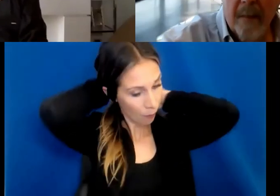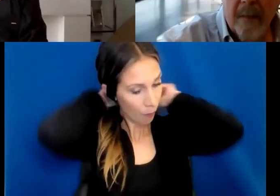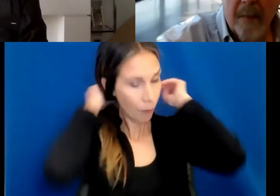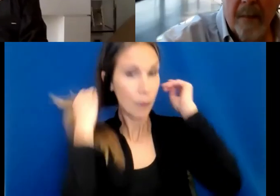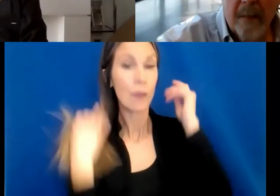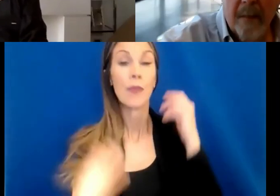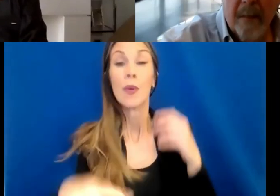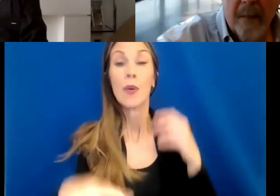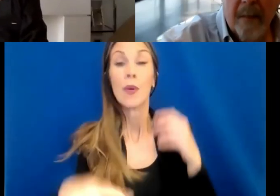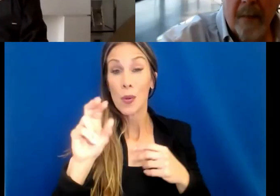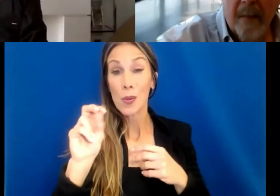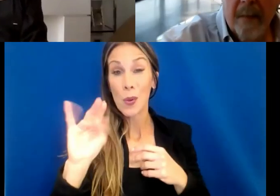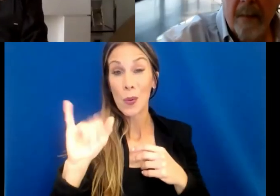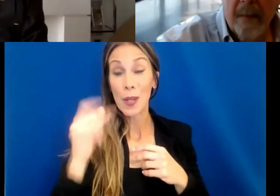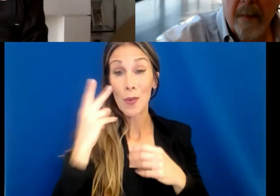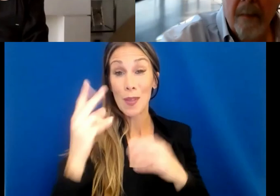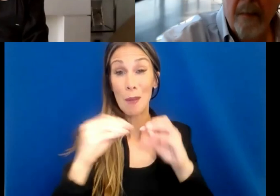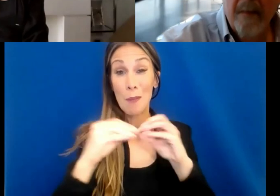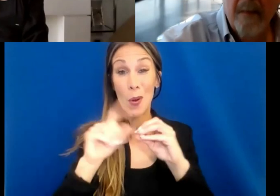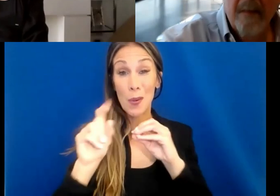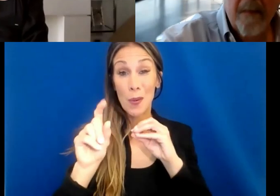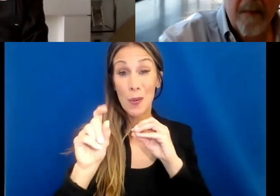Tony, you see anything else that?